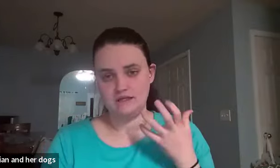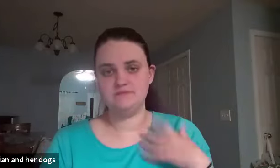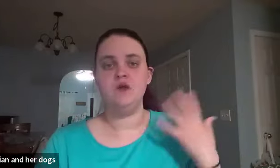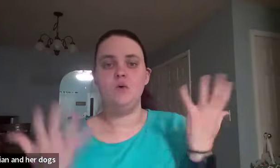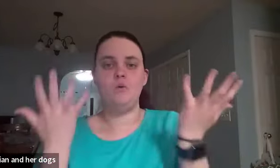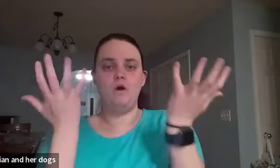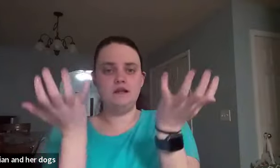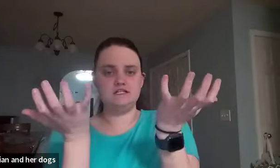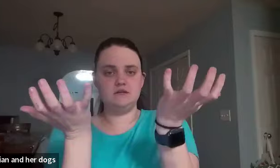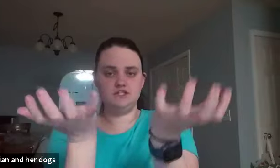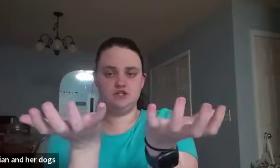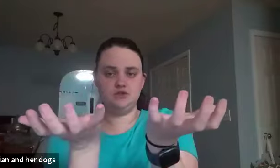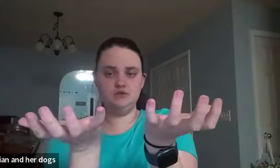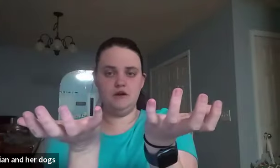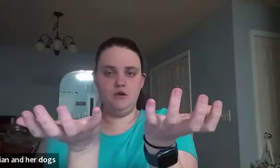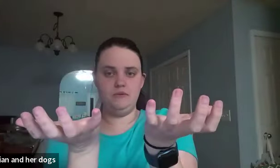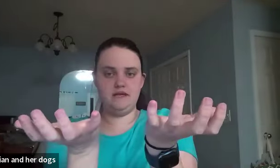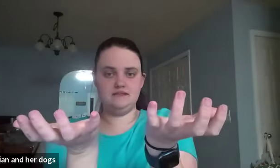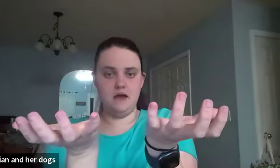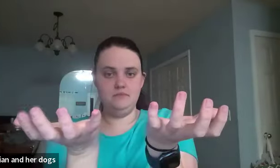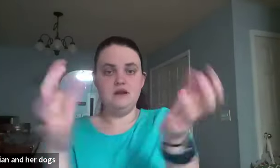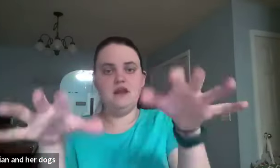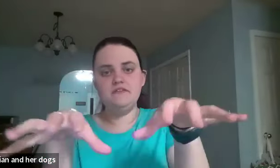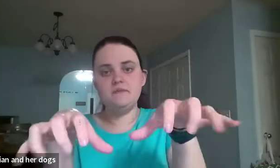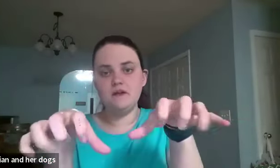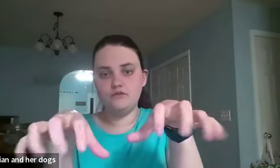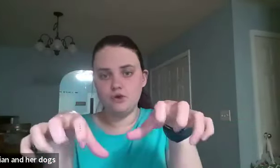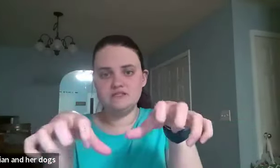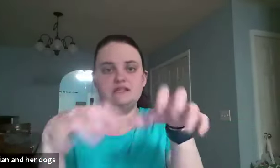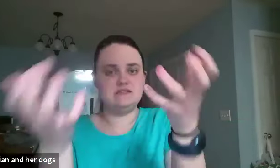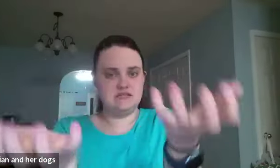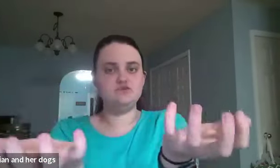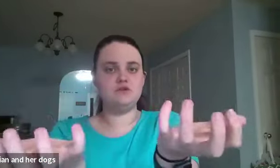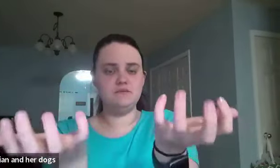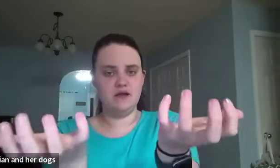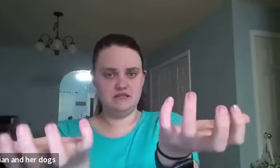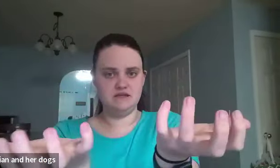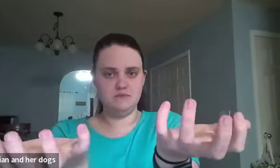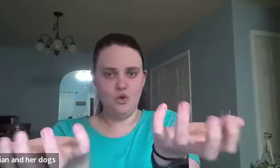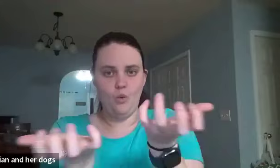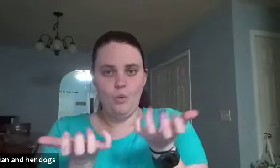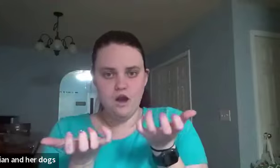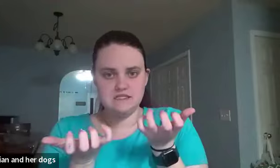want. Want is going to be two open hands up. Kind of think about like our frozen. It's the same sort of thing, but hands up.